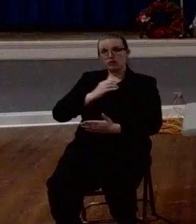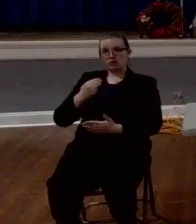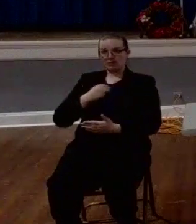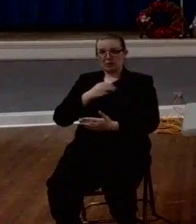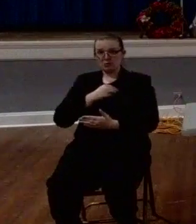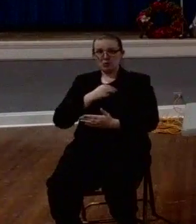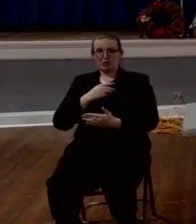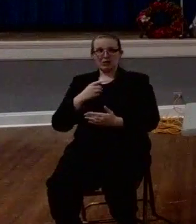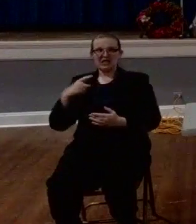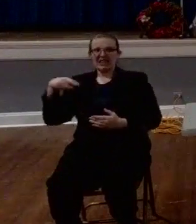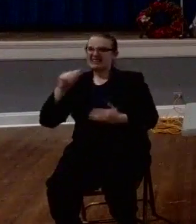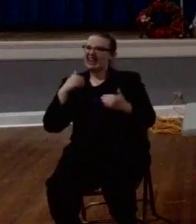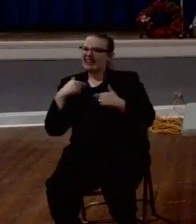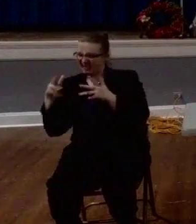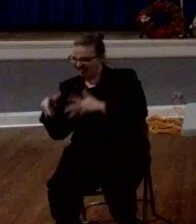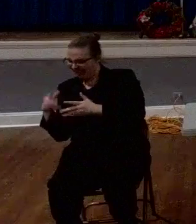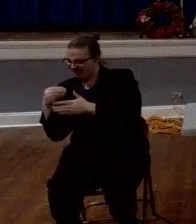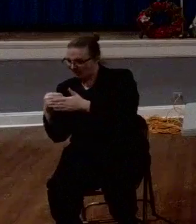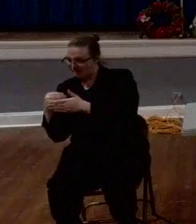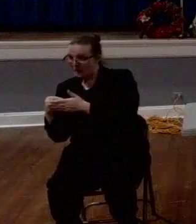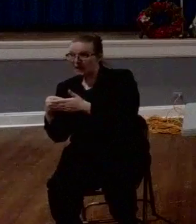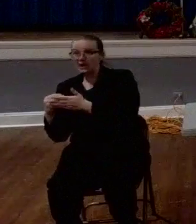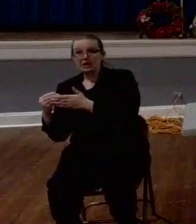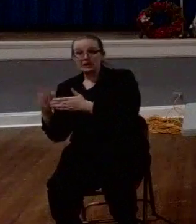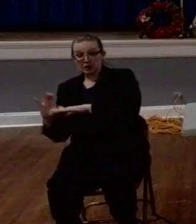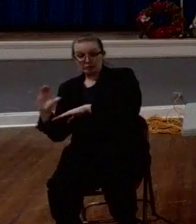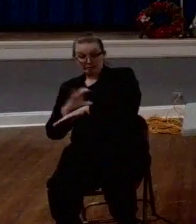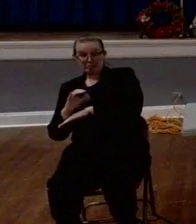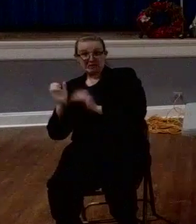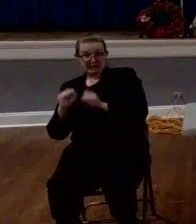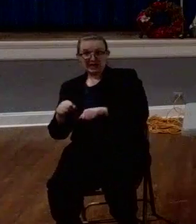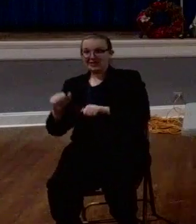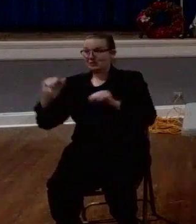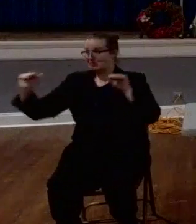have this extra money, they can allocate, and we're asking each of them for